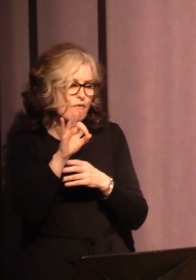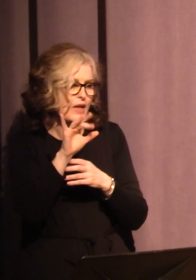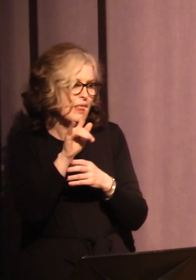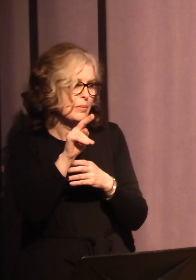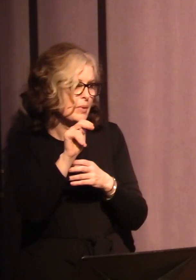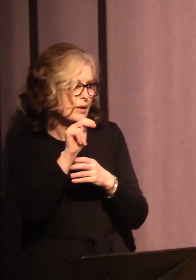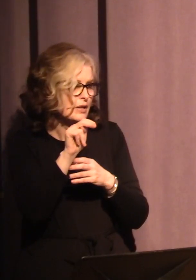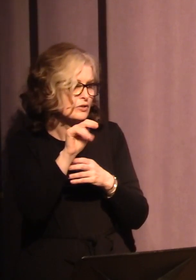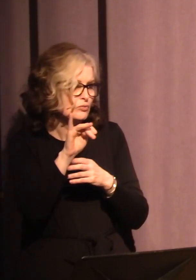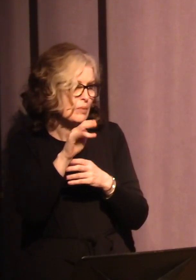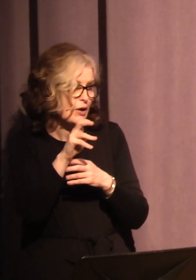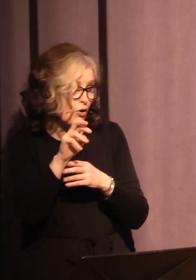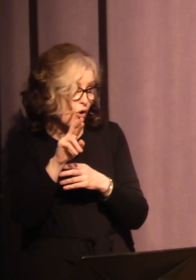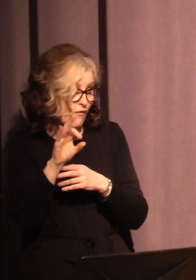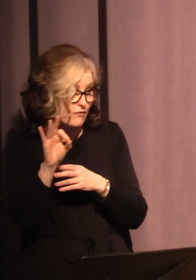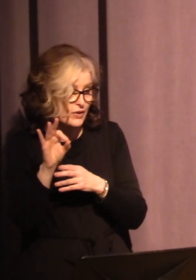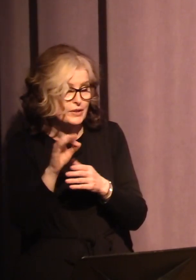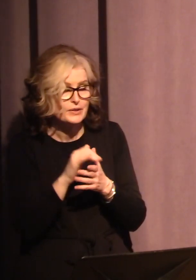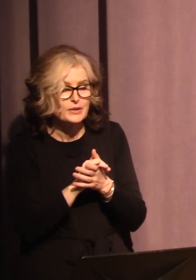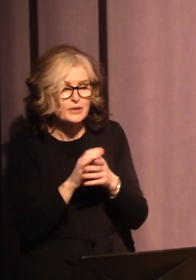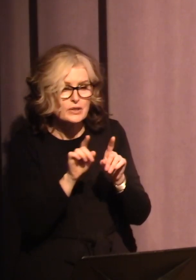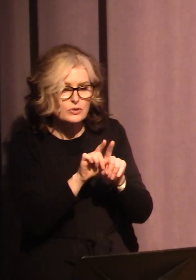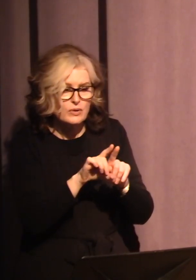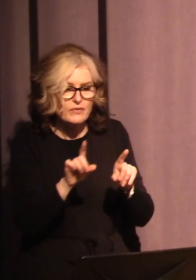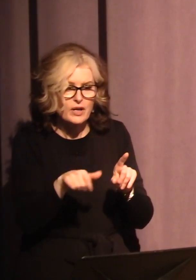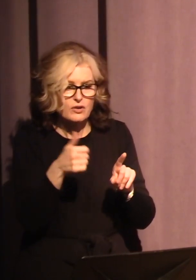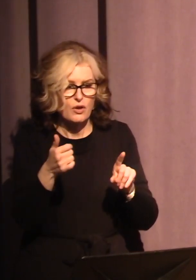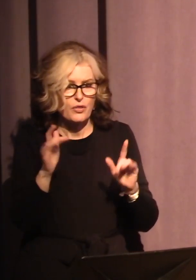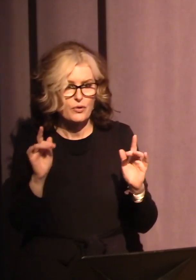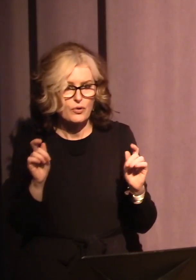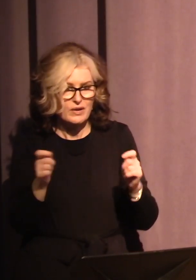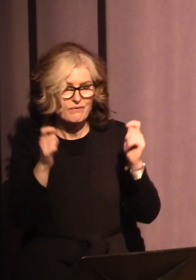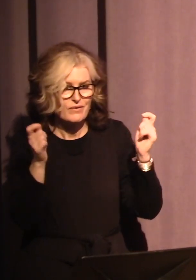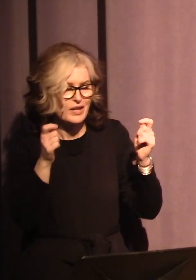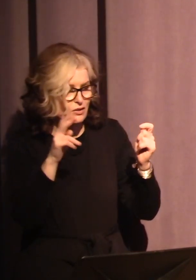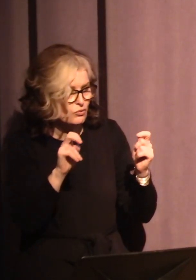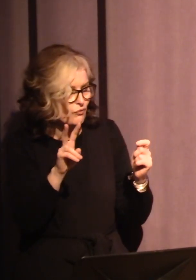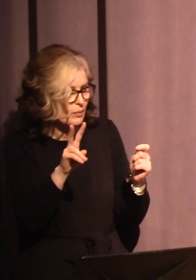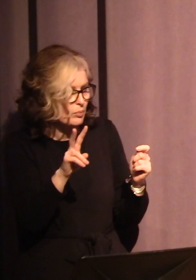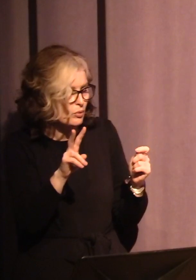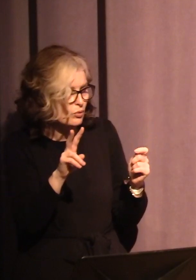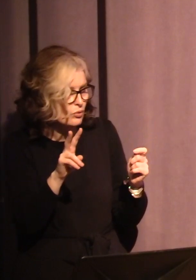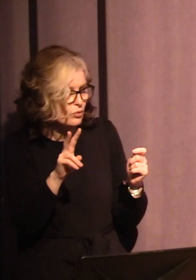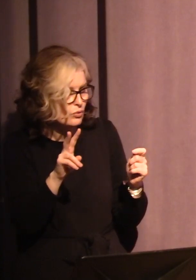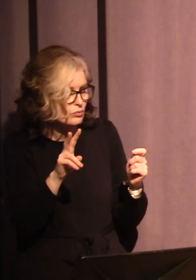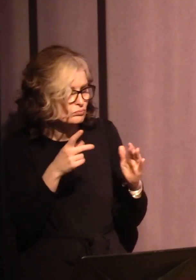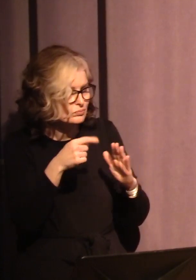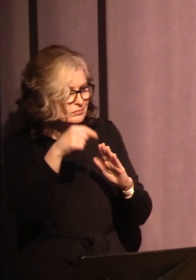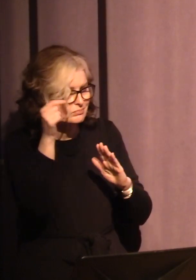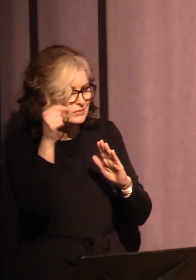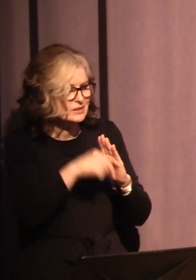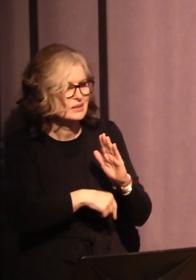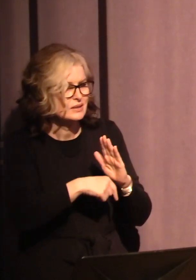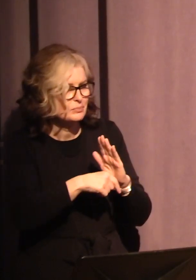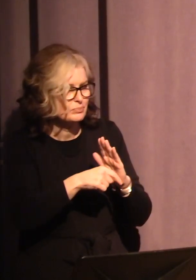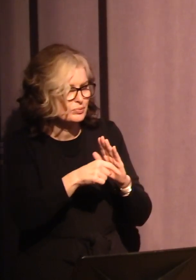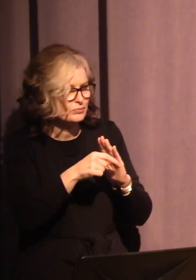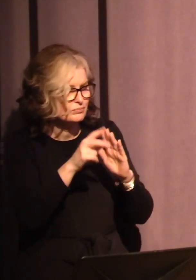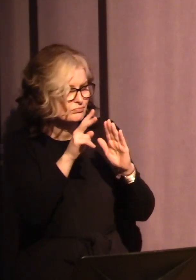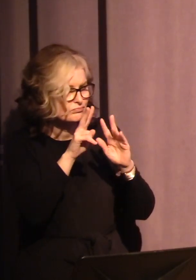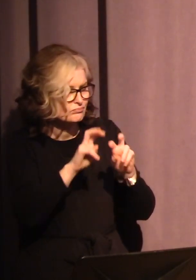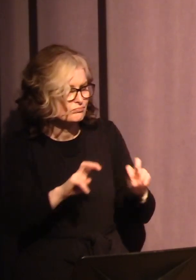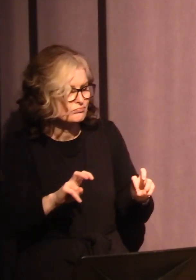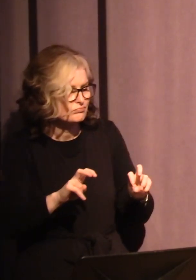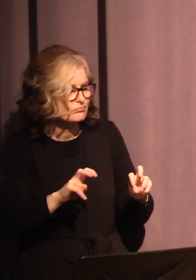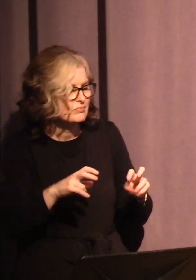Strochi Meyerhoff. We also have another event in November that will be taking a deeper dive into issues